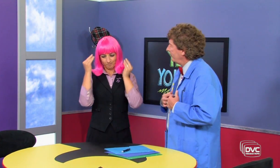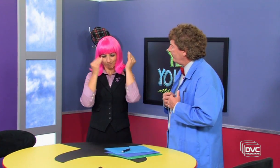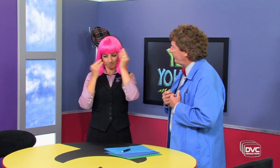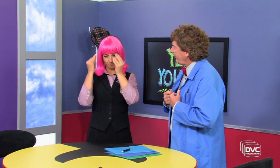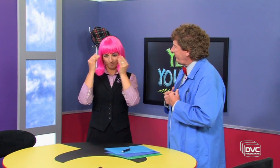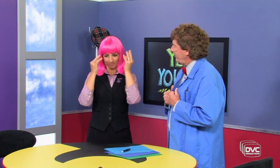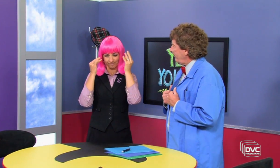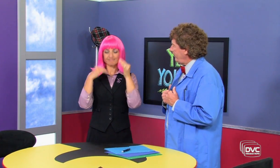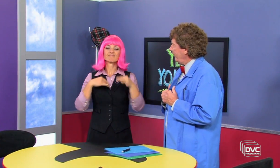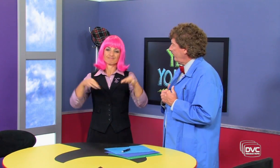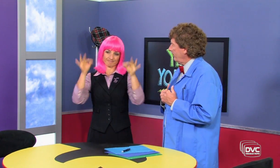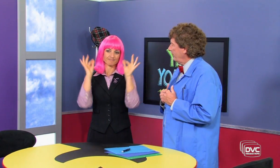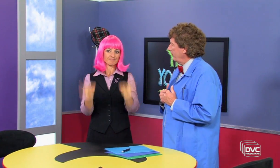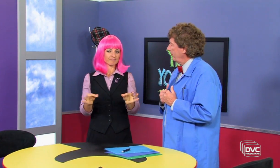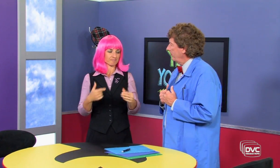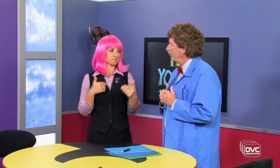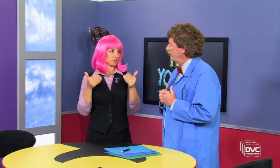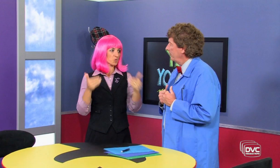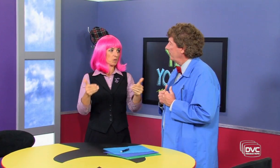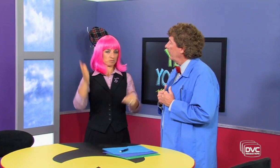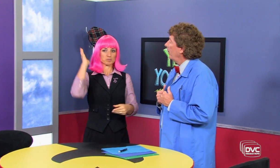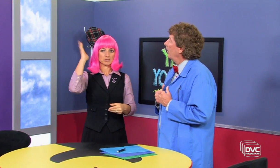I've been thinking about it, and I've decided